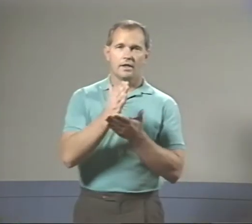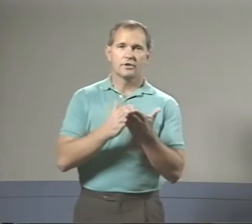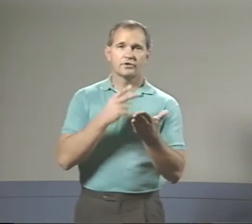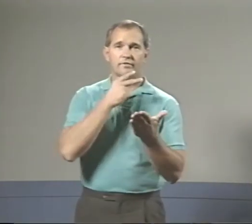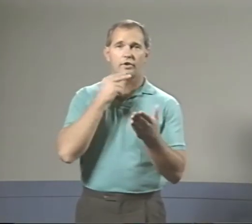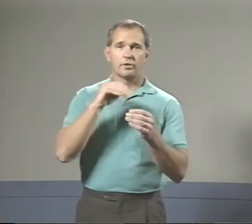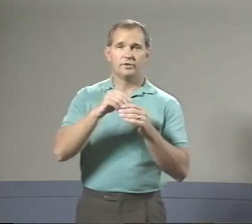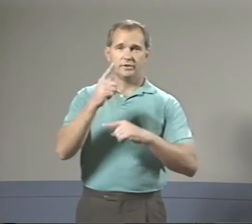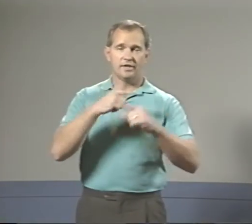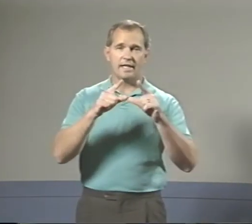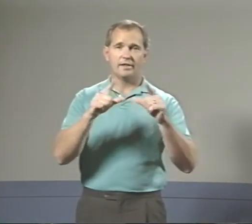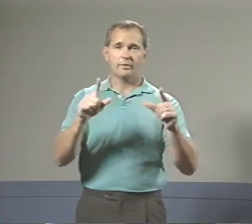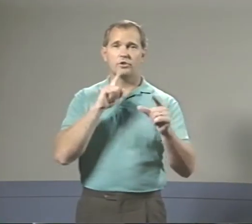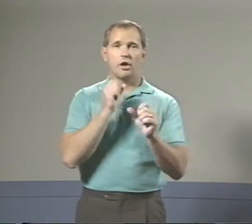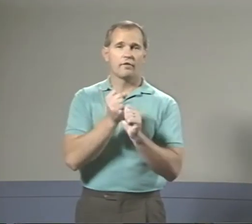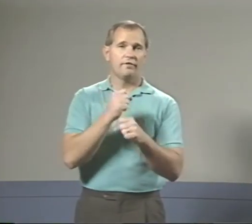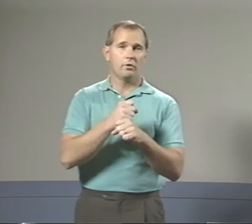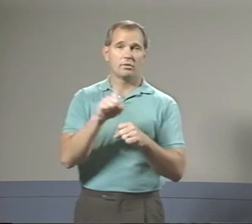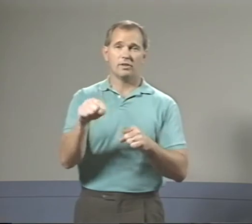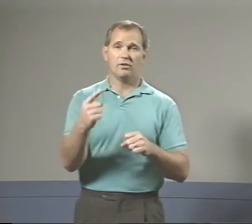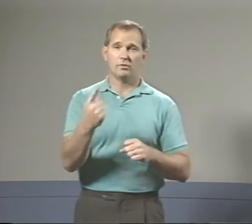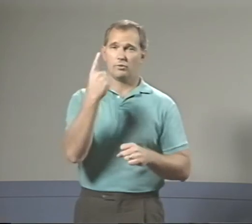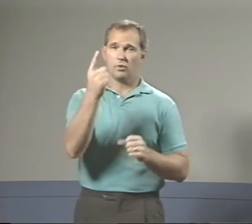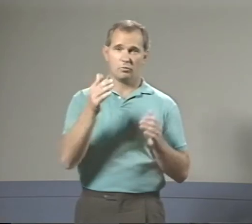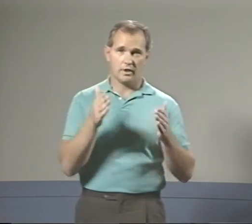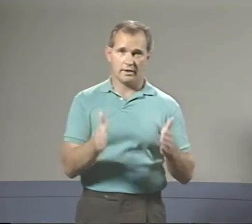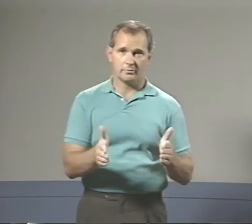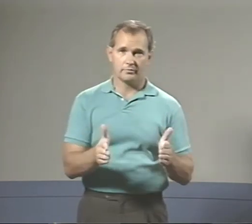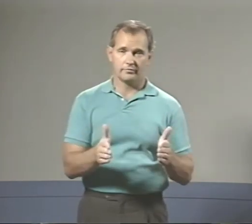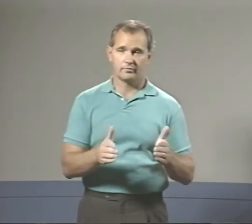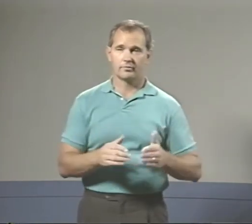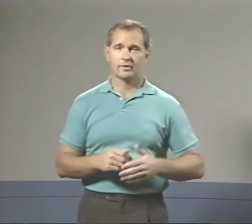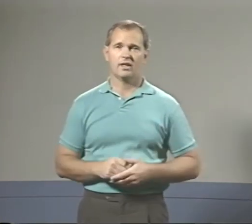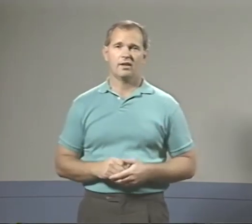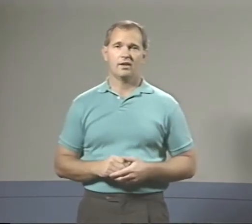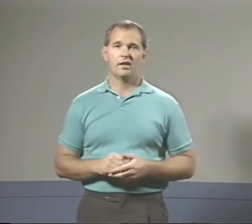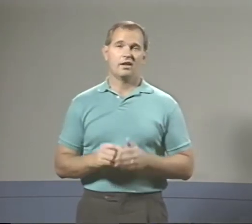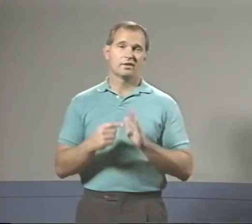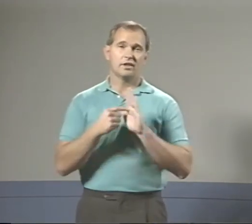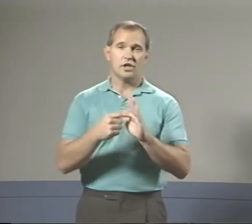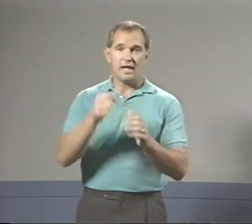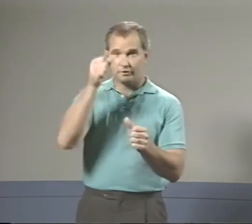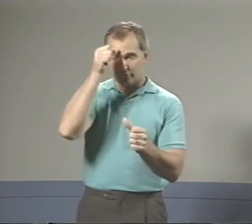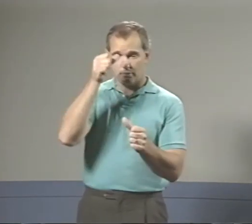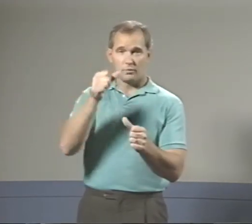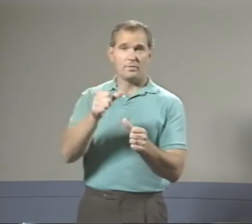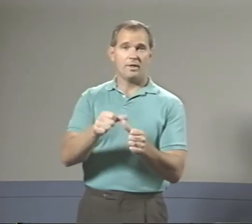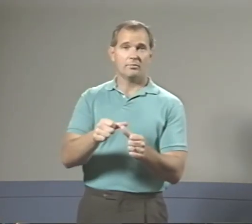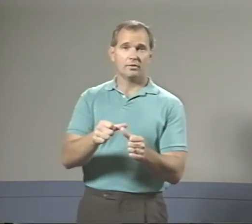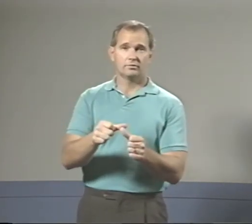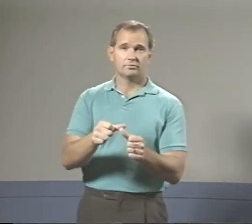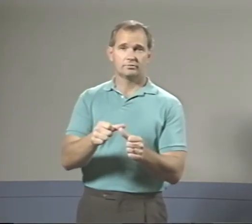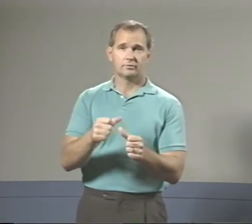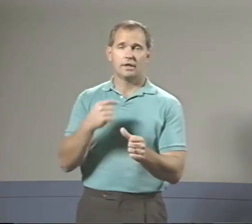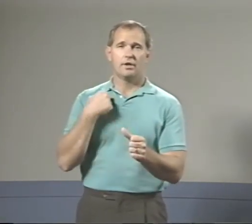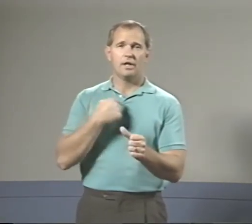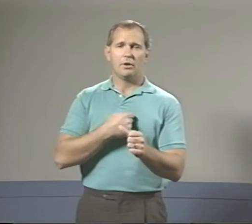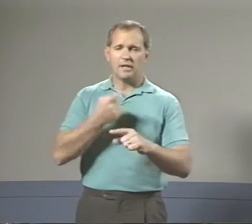Some verbs in sign language are formed only one way, such as remember. We